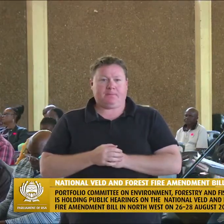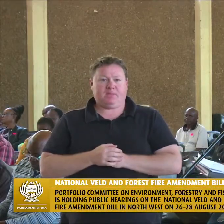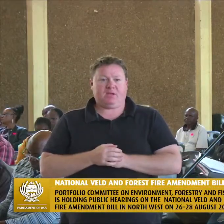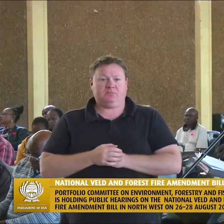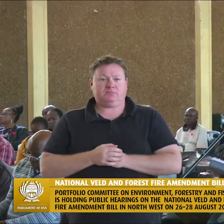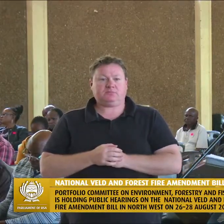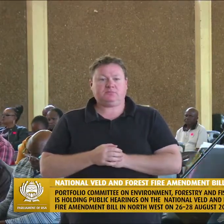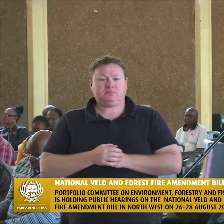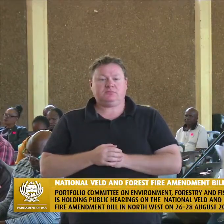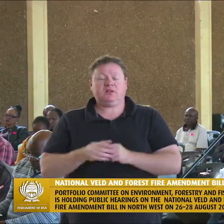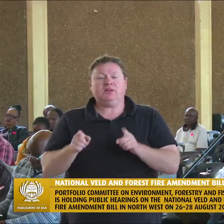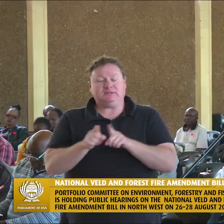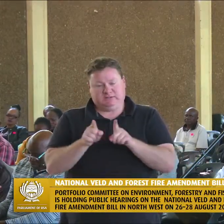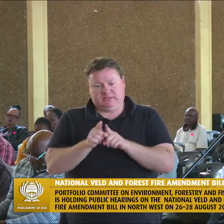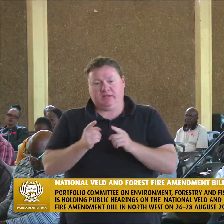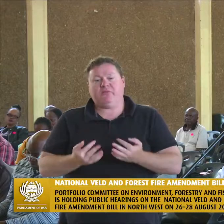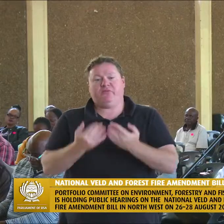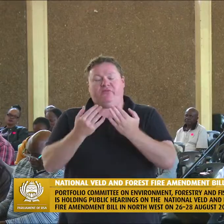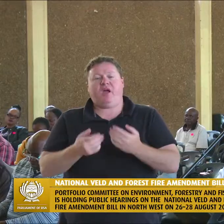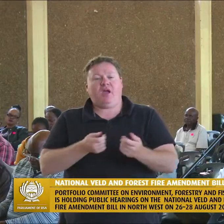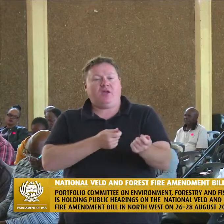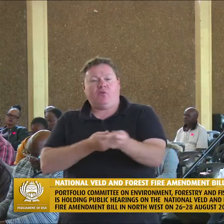and firefighters working